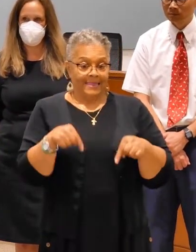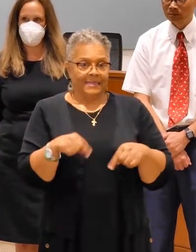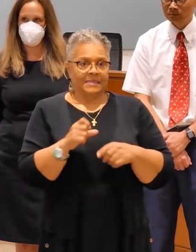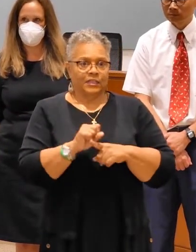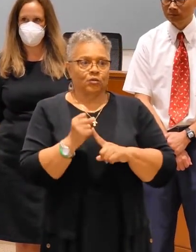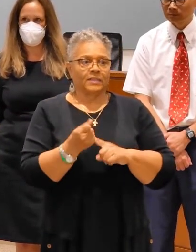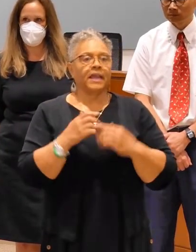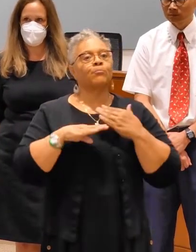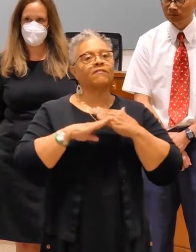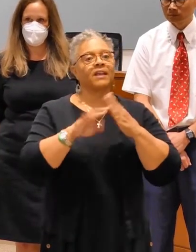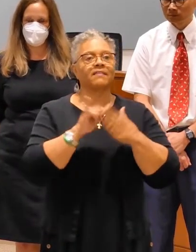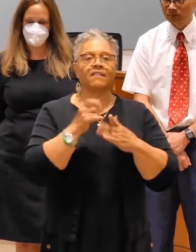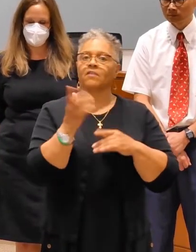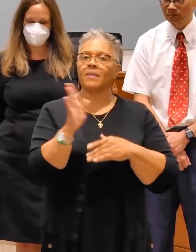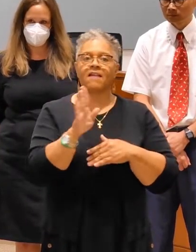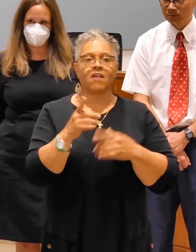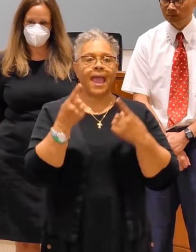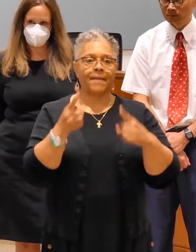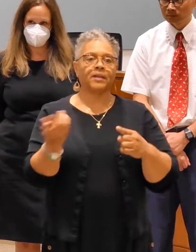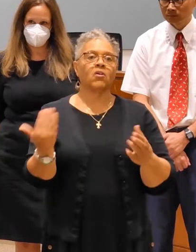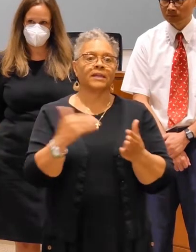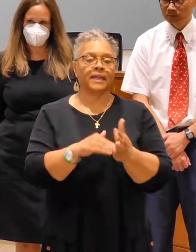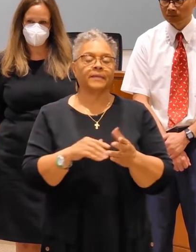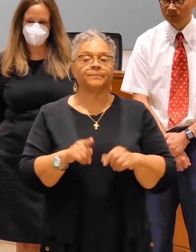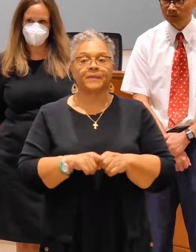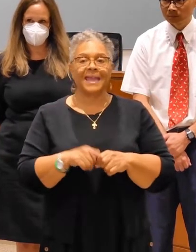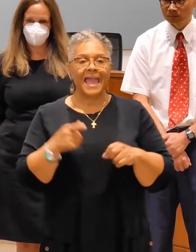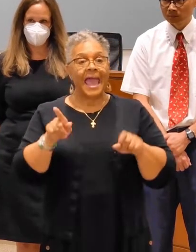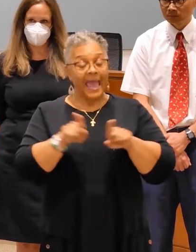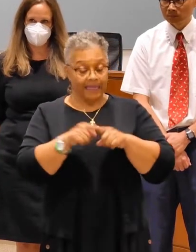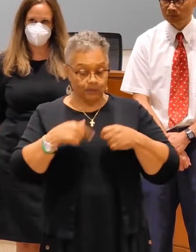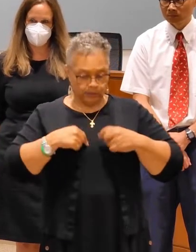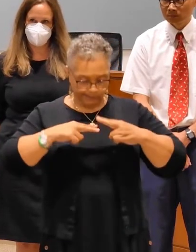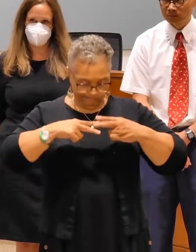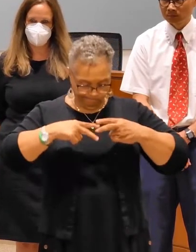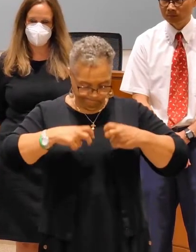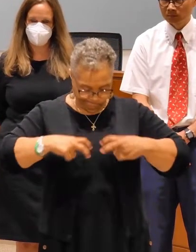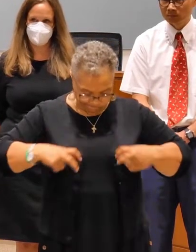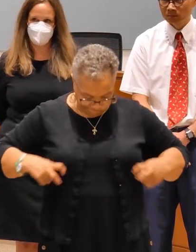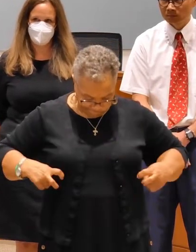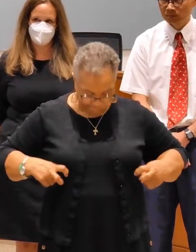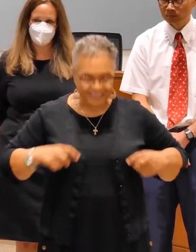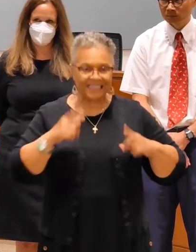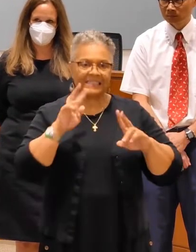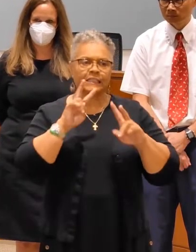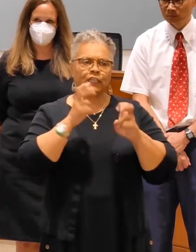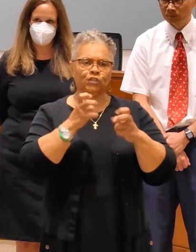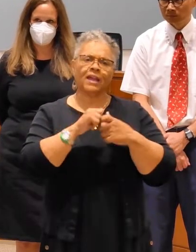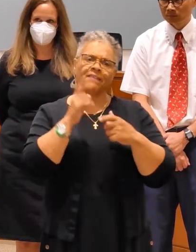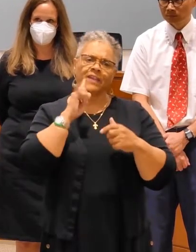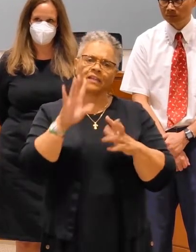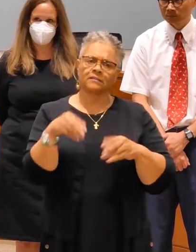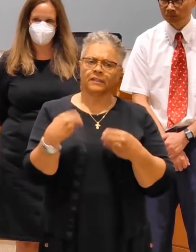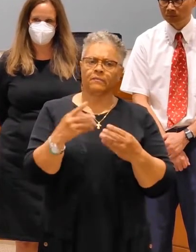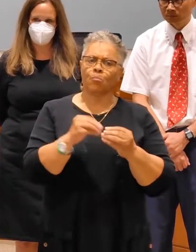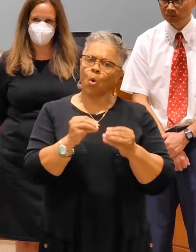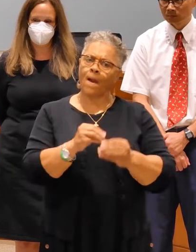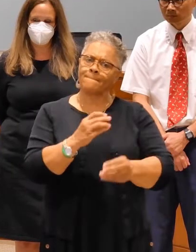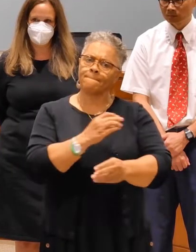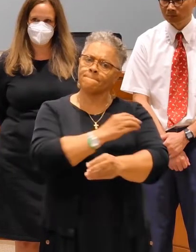that from ever happening again. So as we dissected this particular issue, and I think it's important to provide a little bit more muscle to